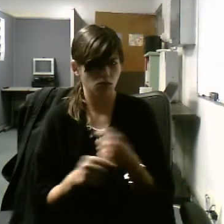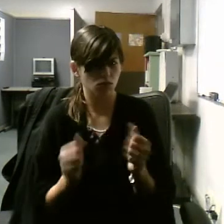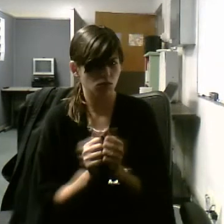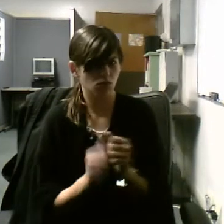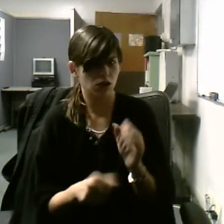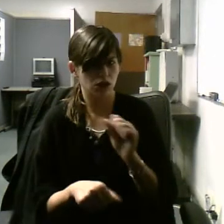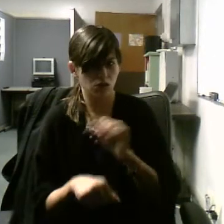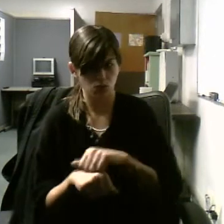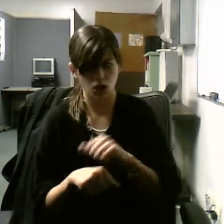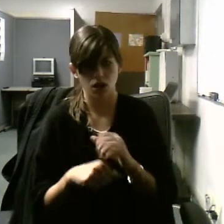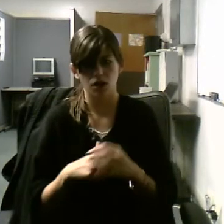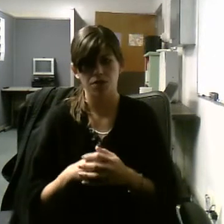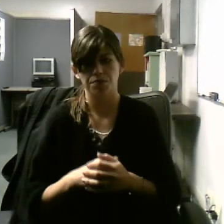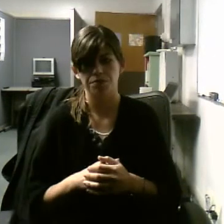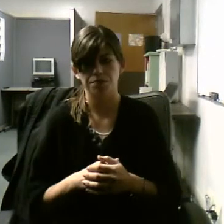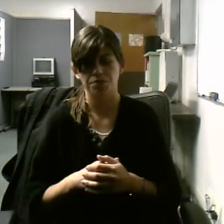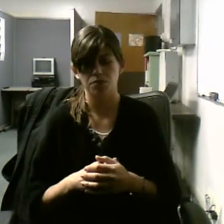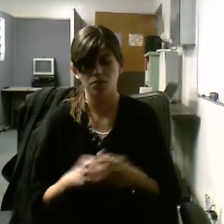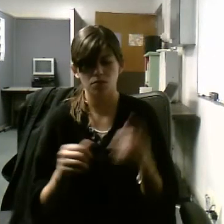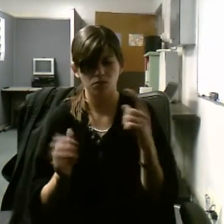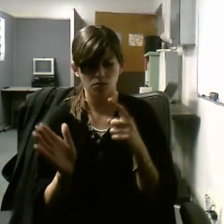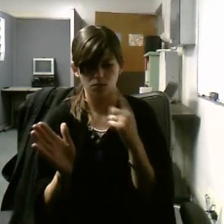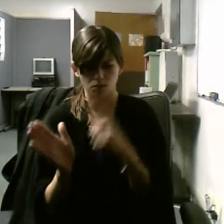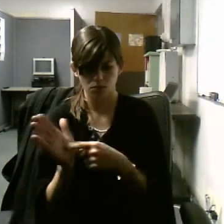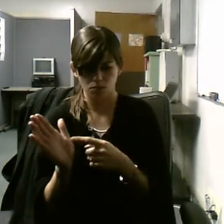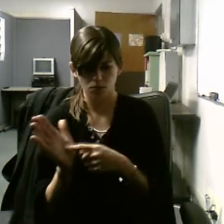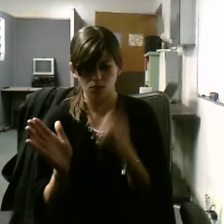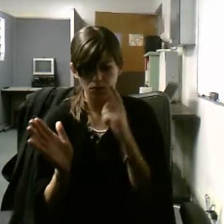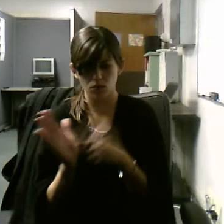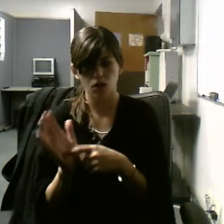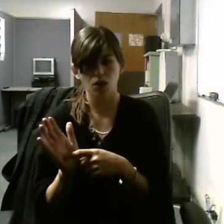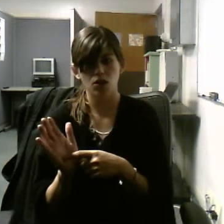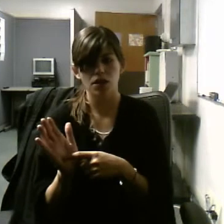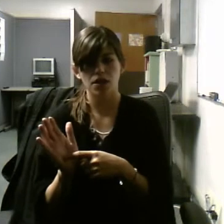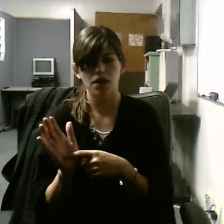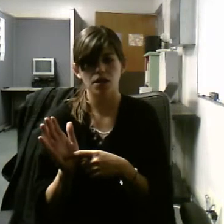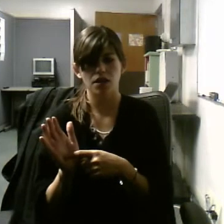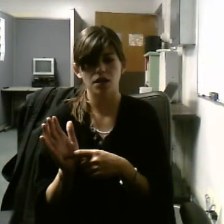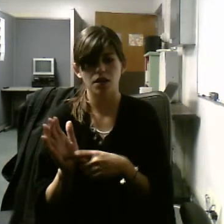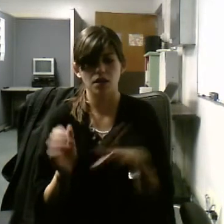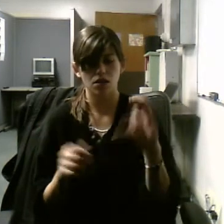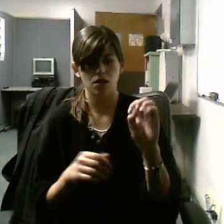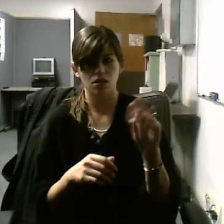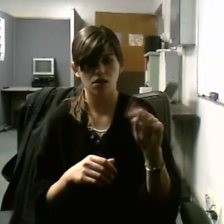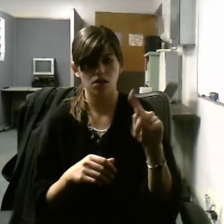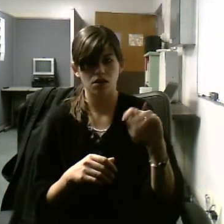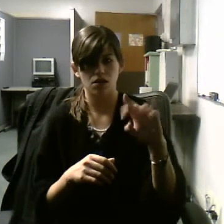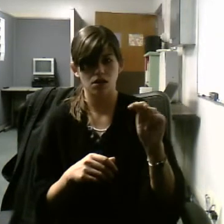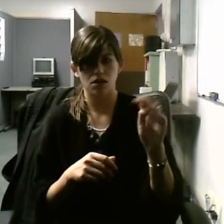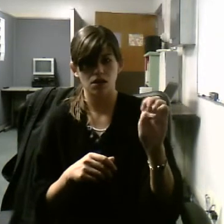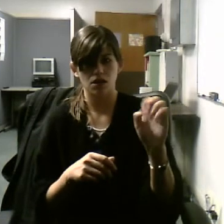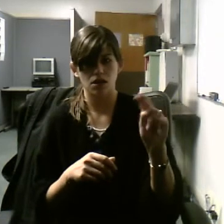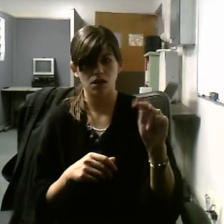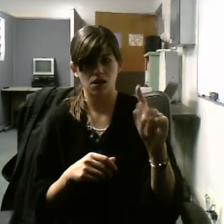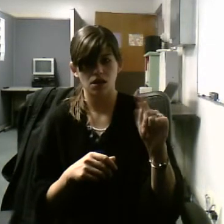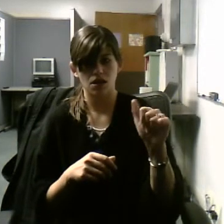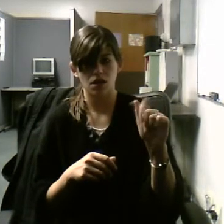Also notice that the continental crust, it stretches way above sea level, and those are what makes mountains, but